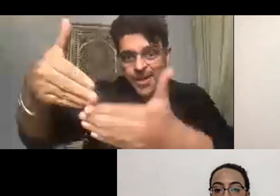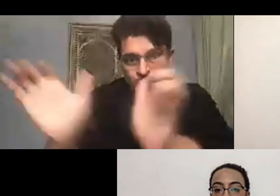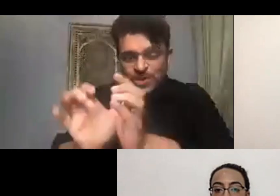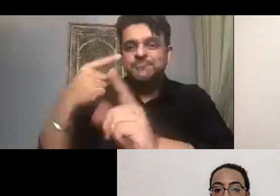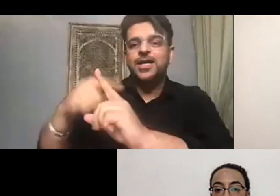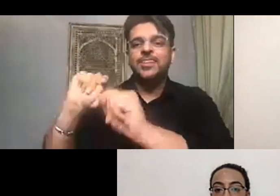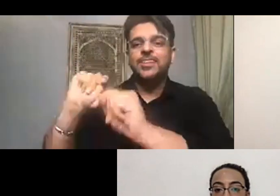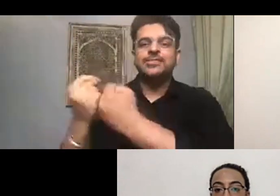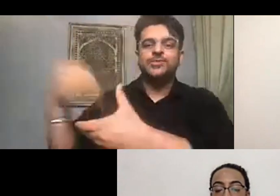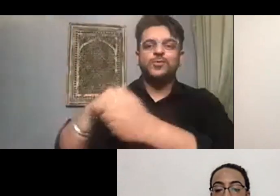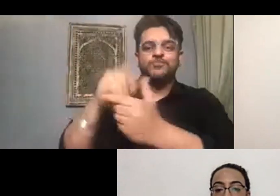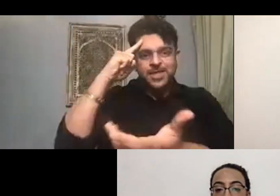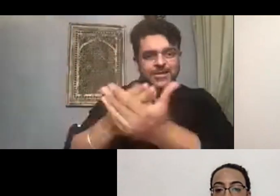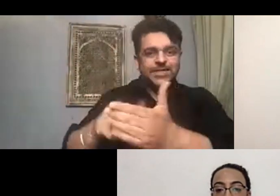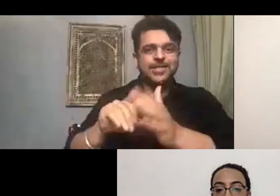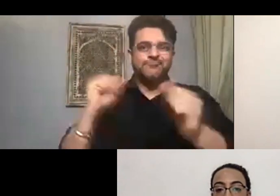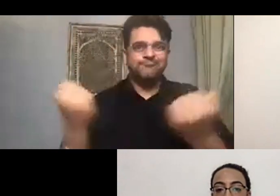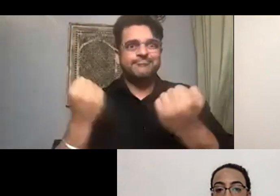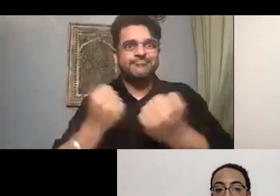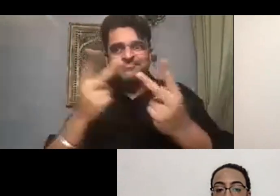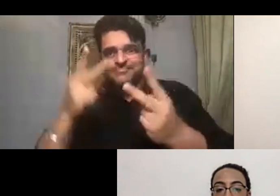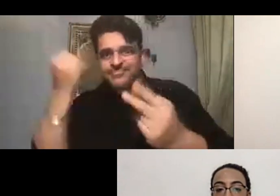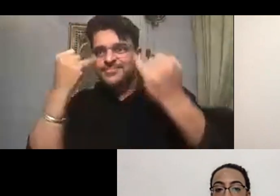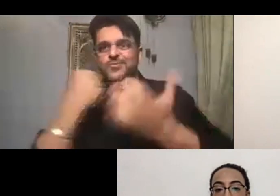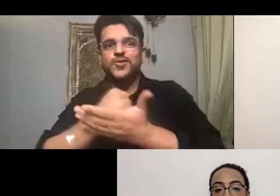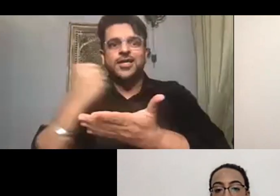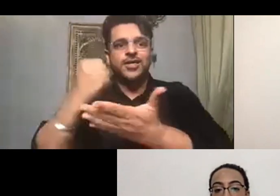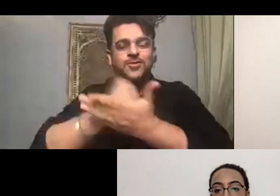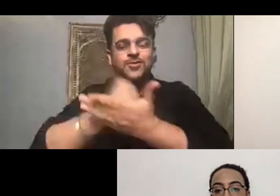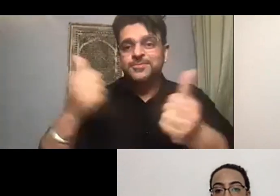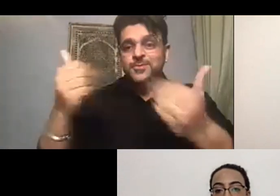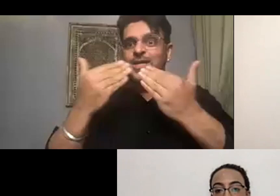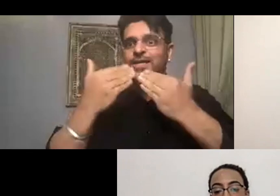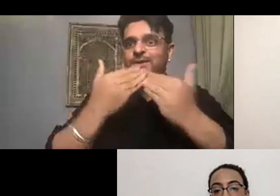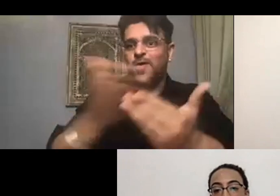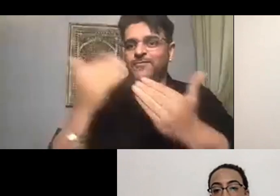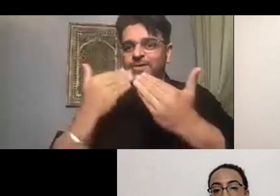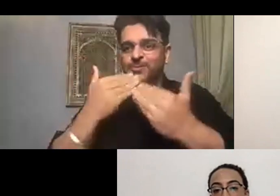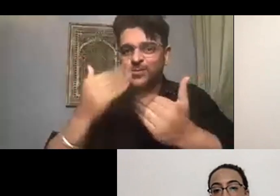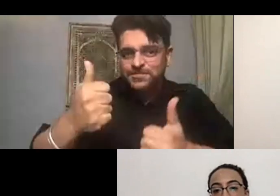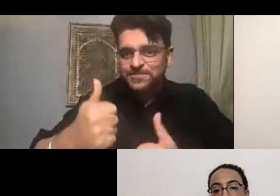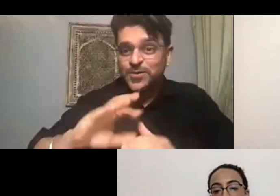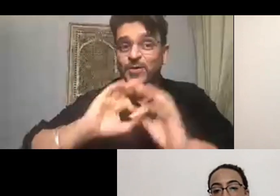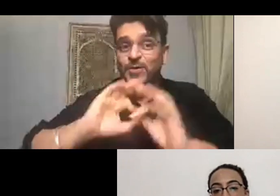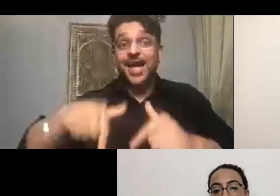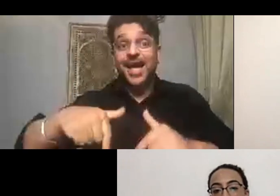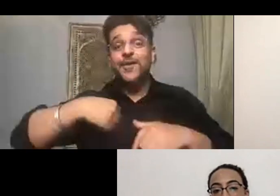have succeeded. So thank you, community. Thank you, team, for believing in this and, trying our best. Thank you. Thank